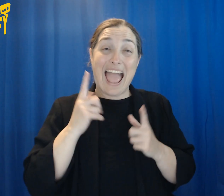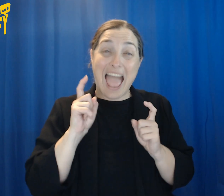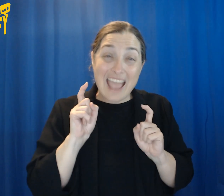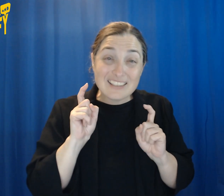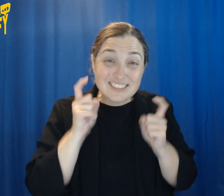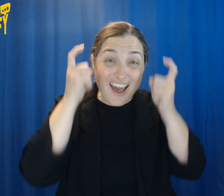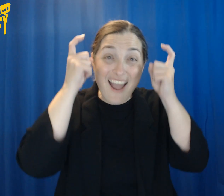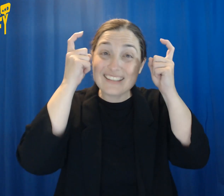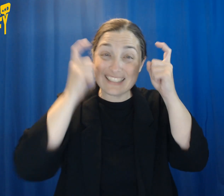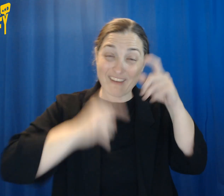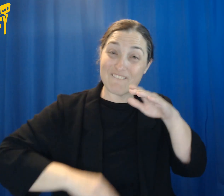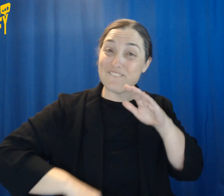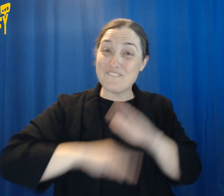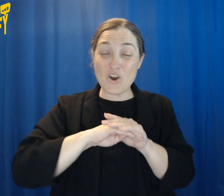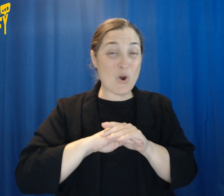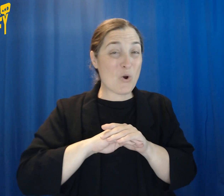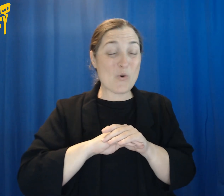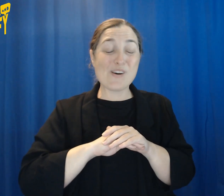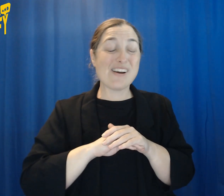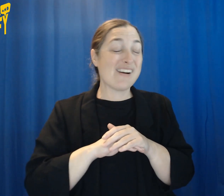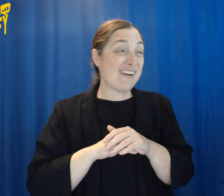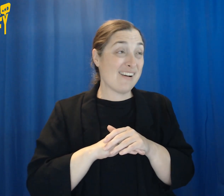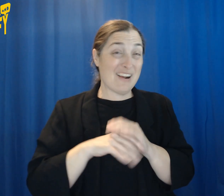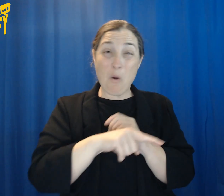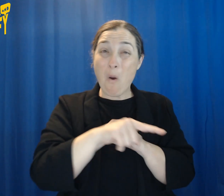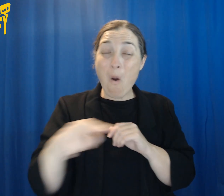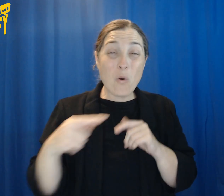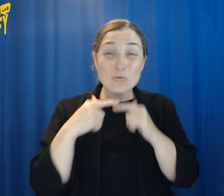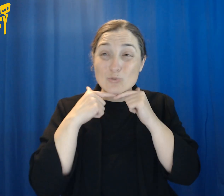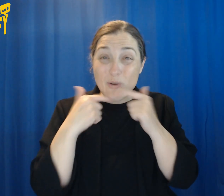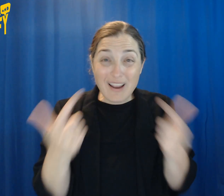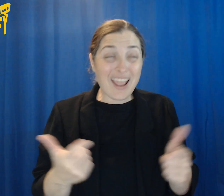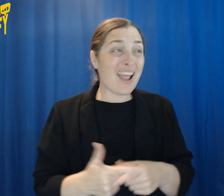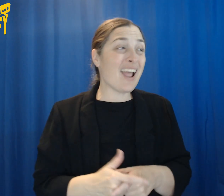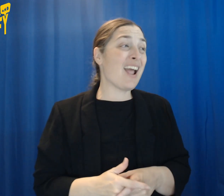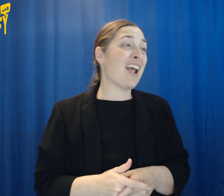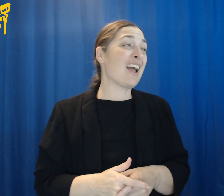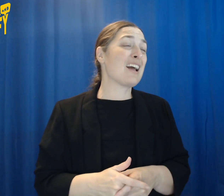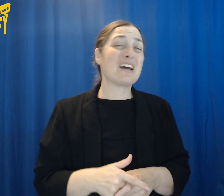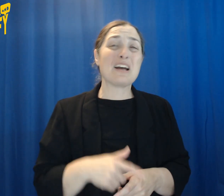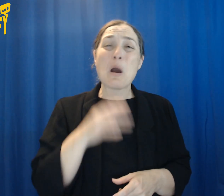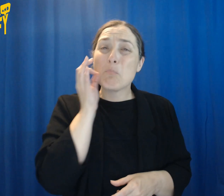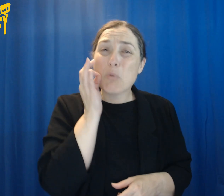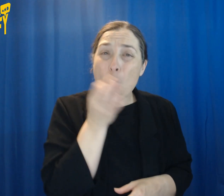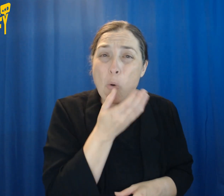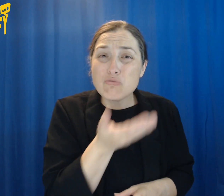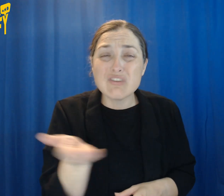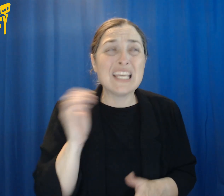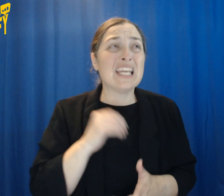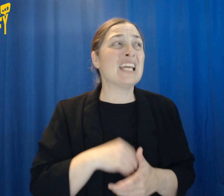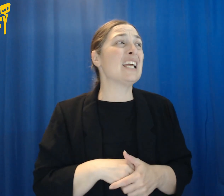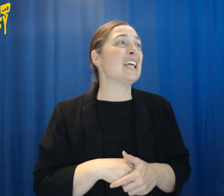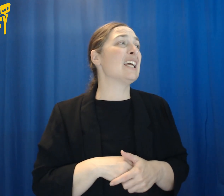one cares. This is going to be boring to people. I don't know how this is going to